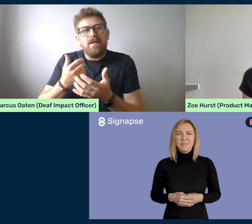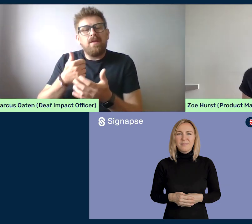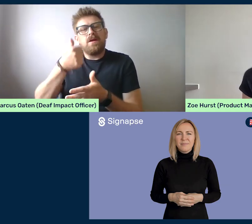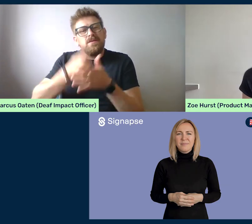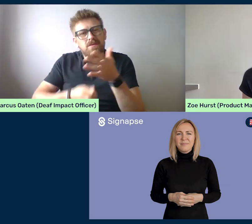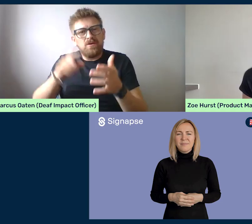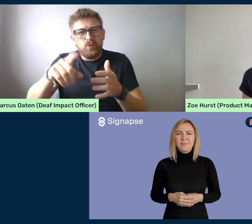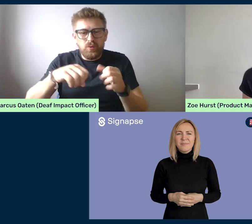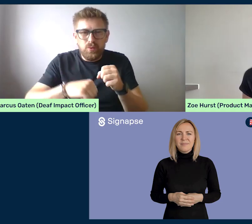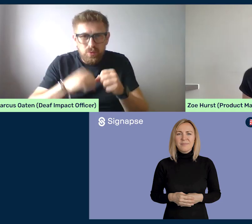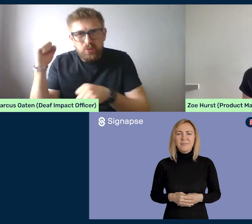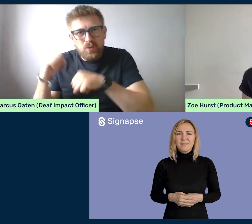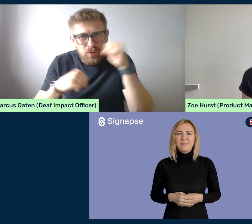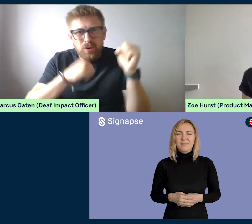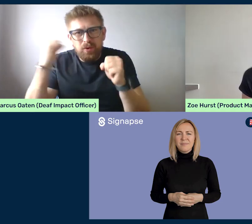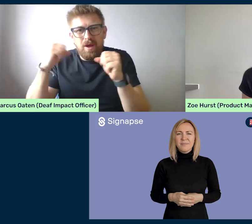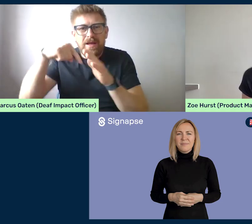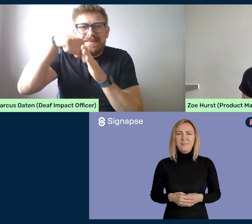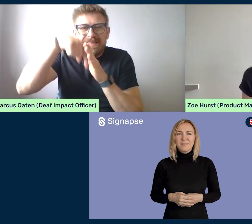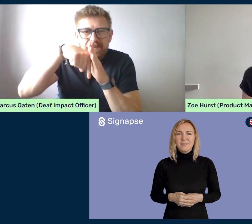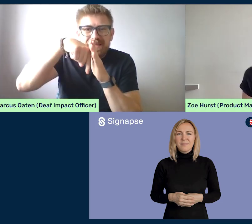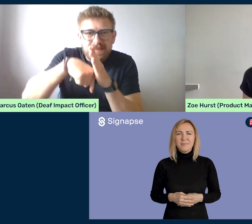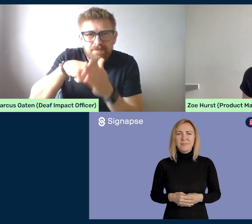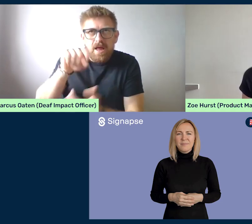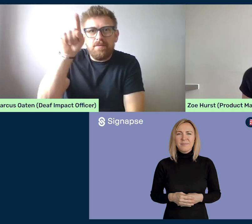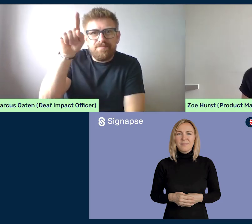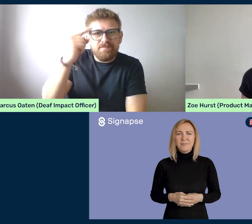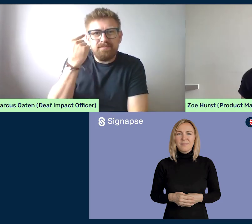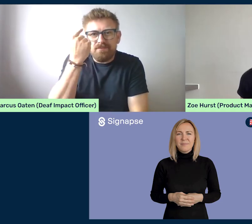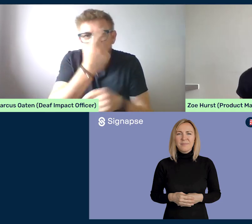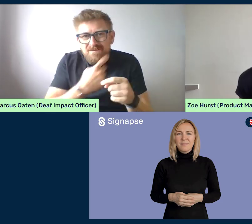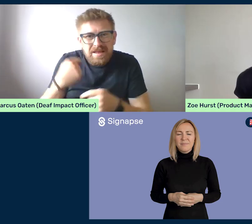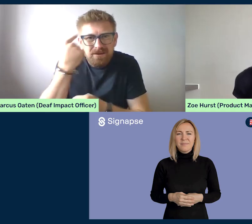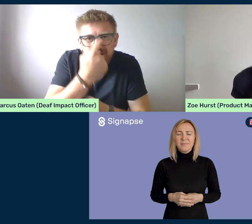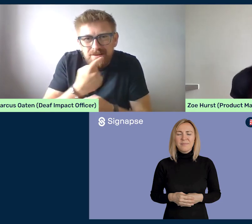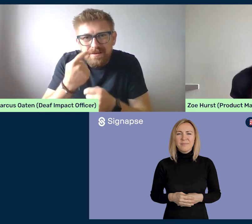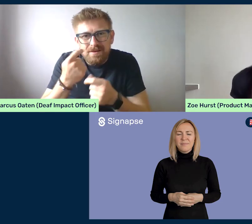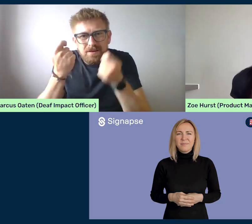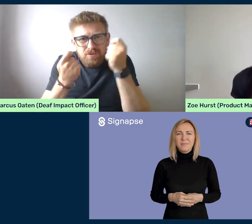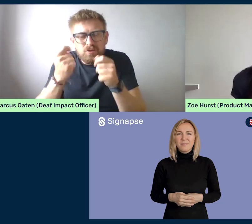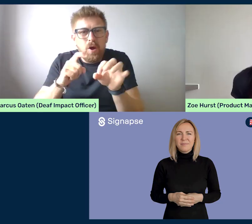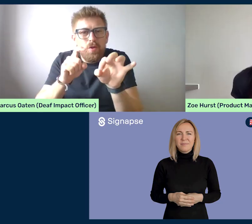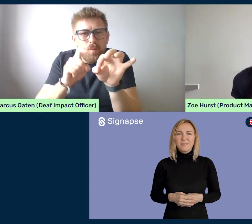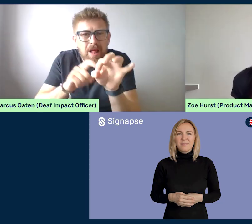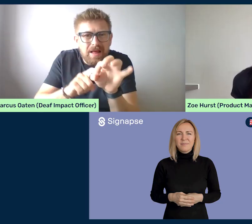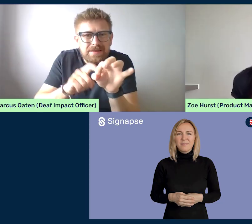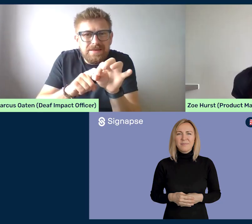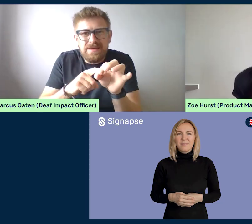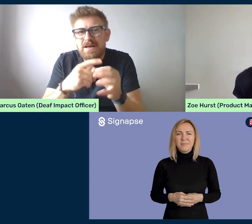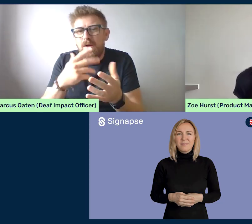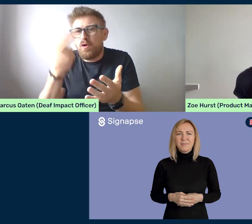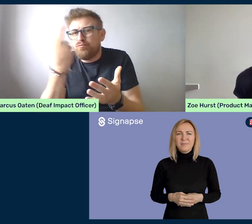and that's what we discussed. And then we started to unpick, on a deeper level, why the